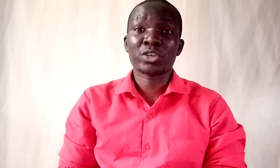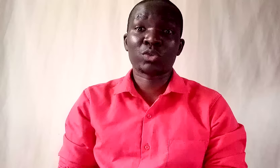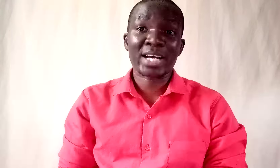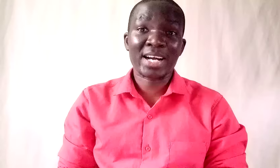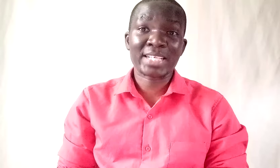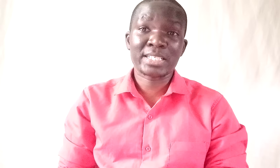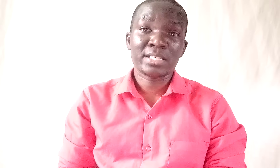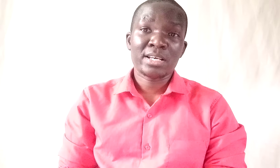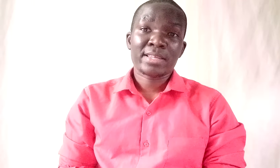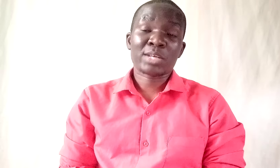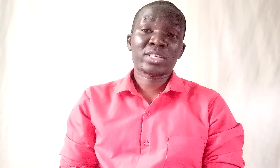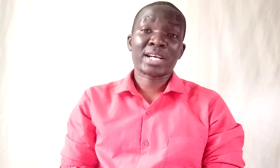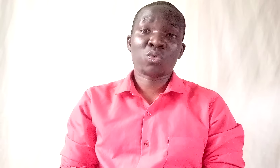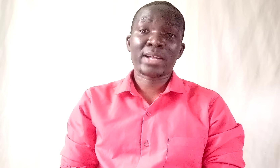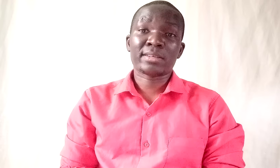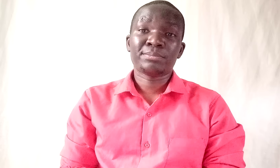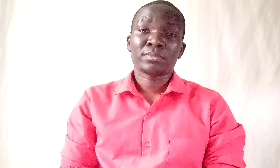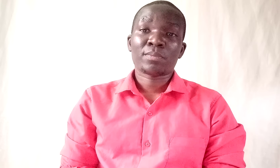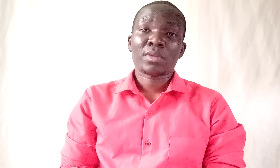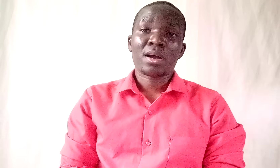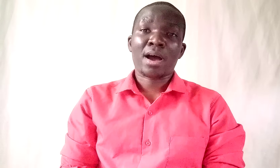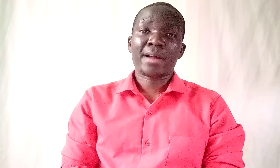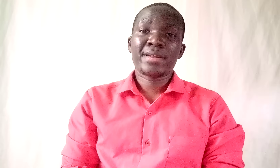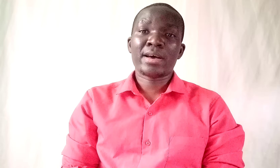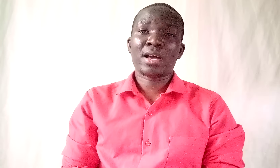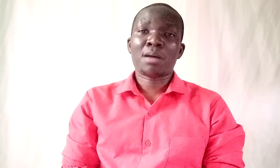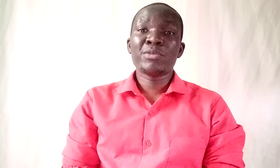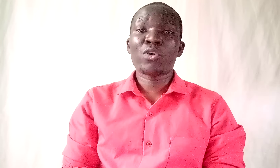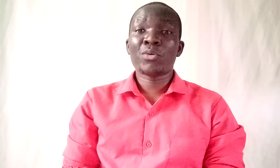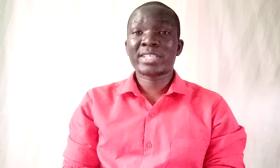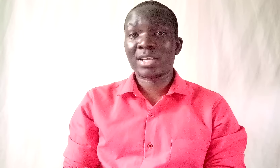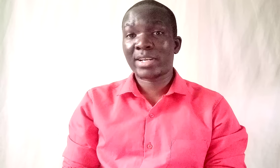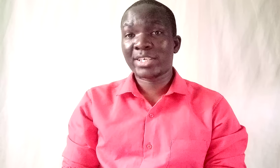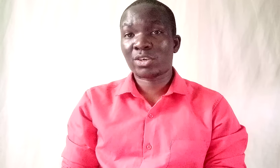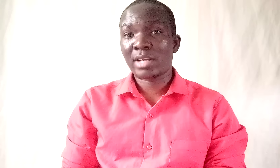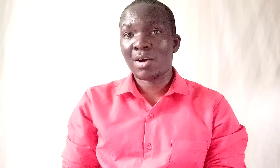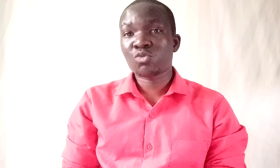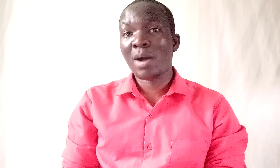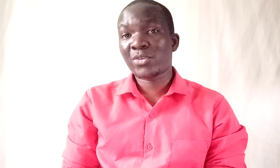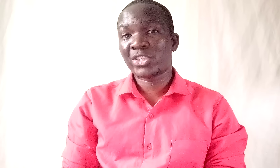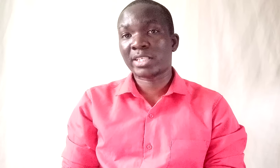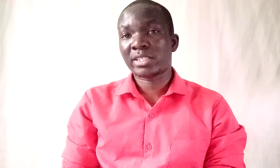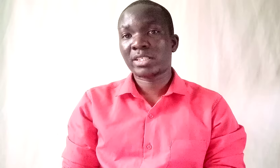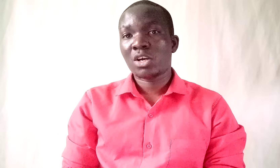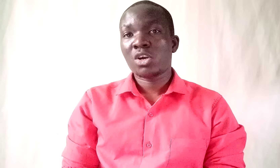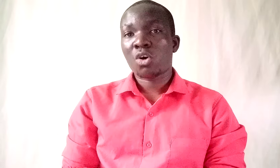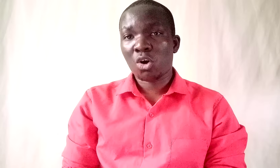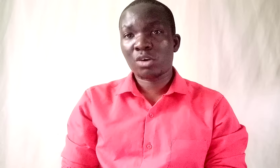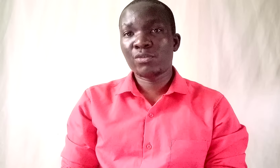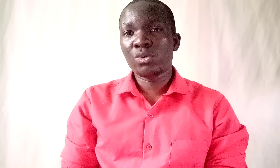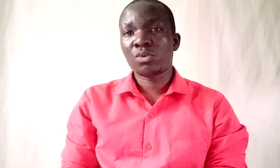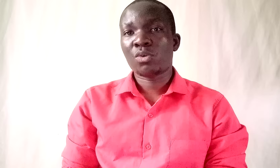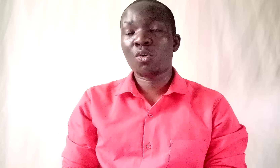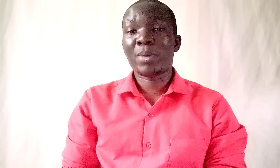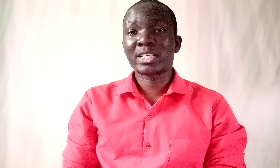was a cut. That was cut 1. And before we start our lesson, I want to appreciate all of you who participated